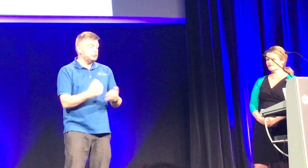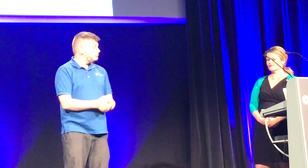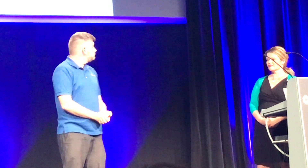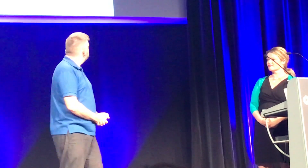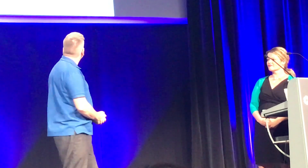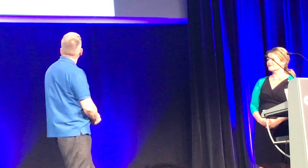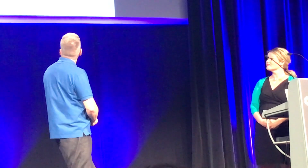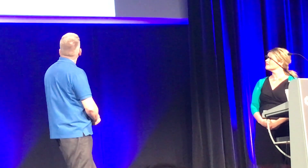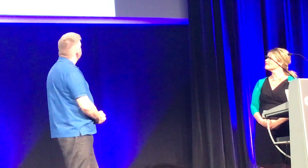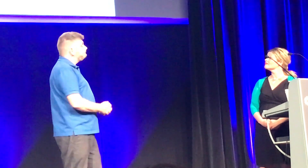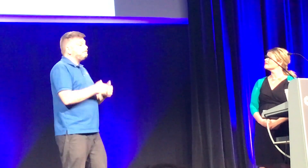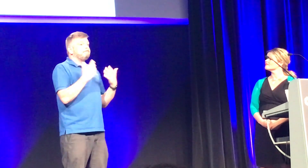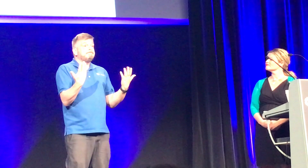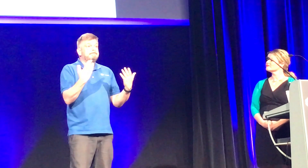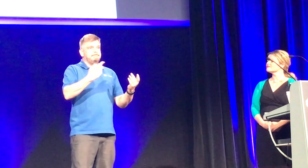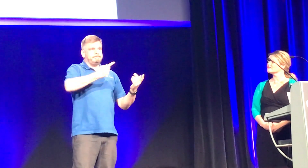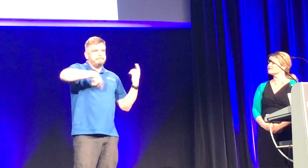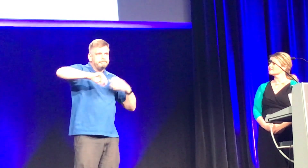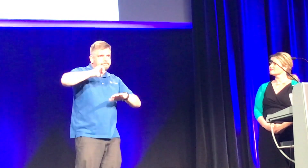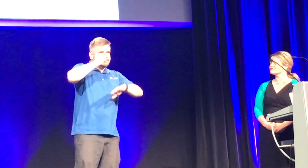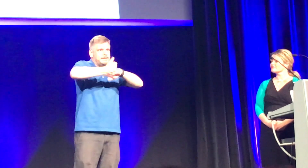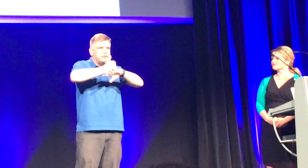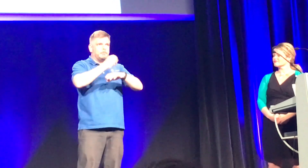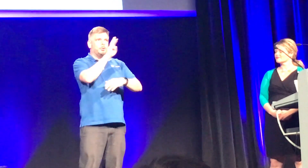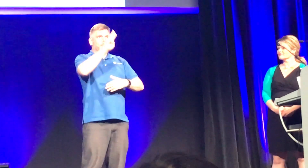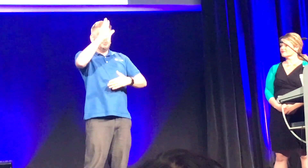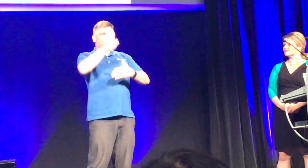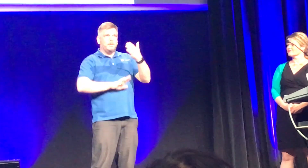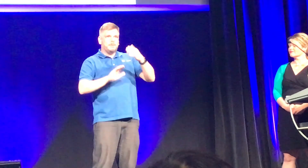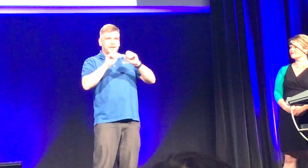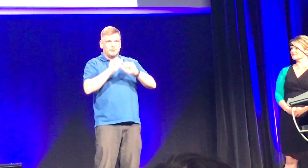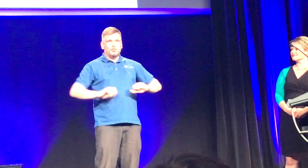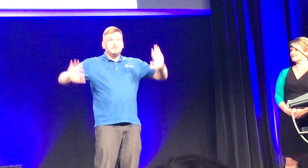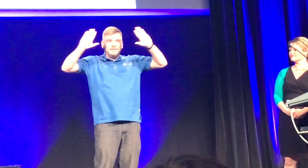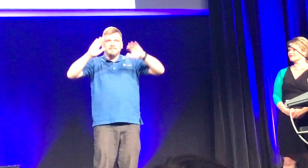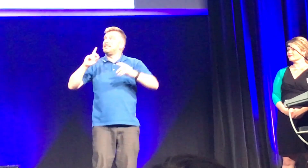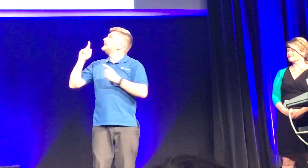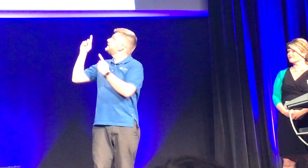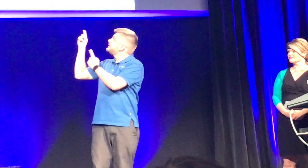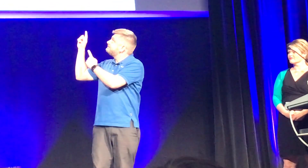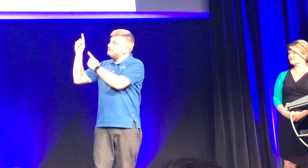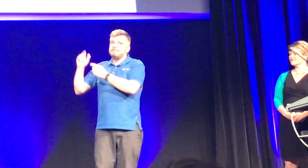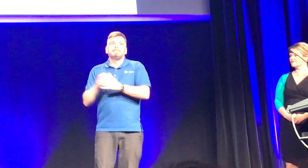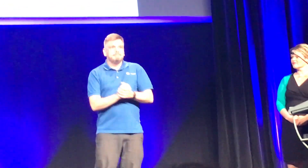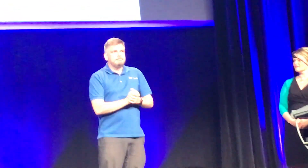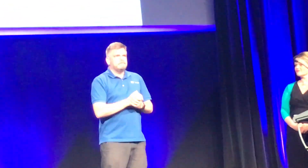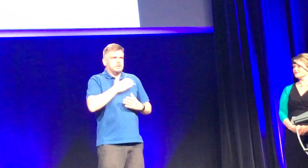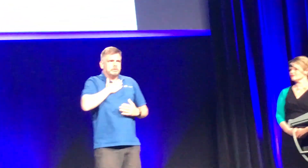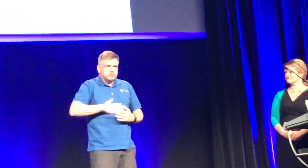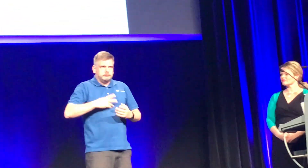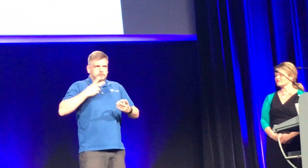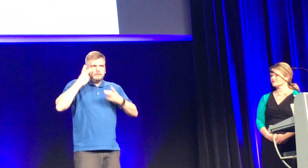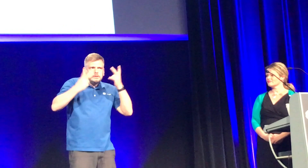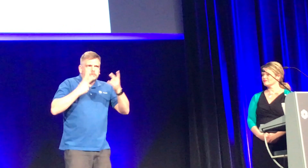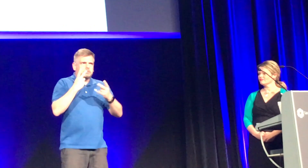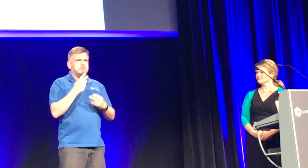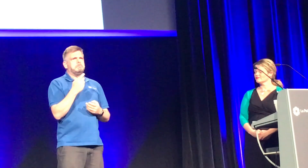on searching through text. And we wanted to give people a chance to search our website, the OpenSign website,